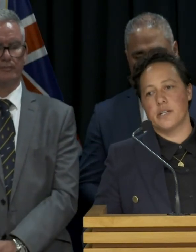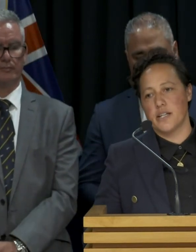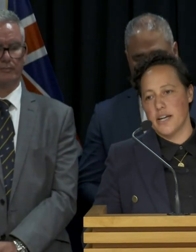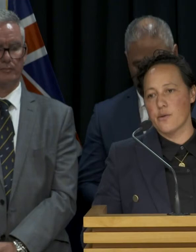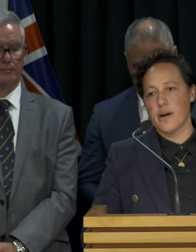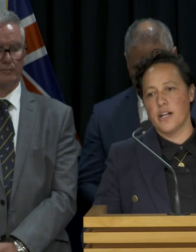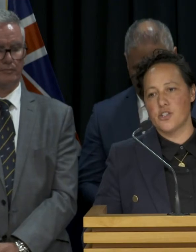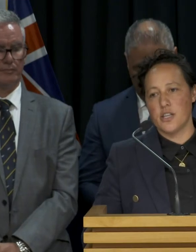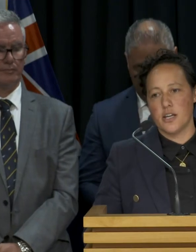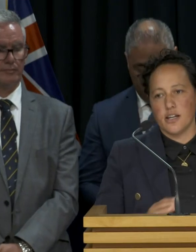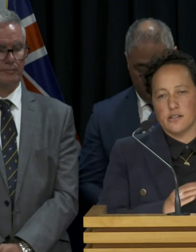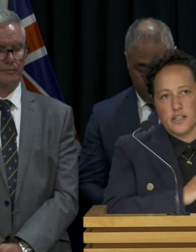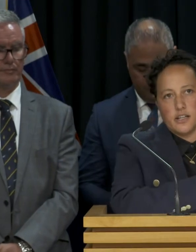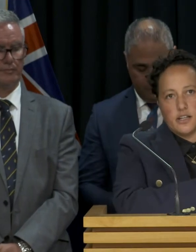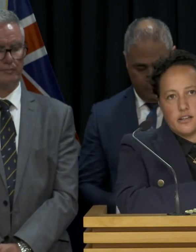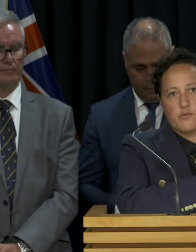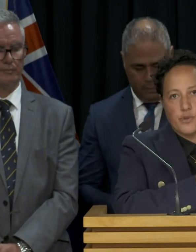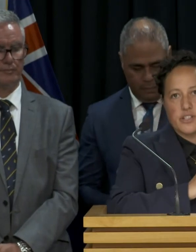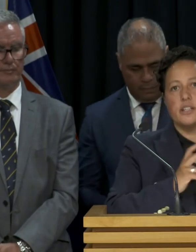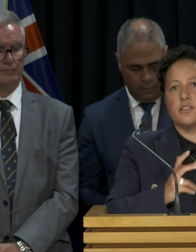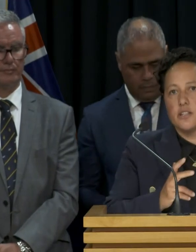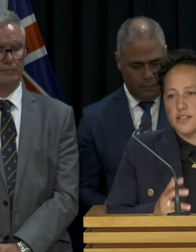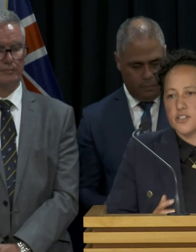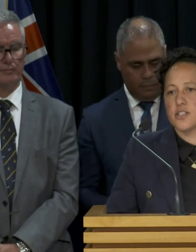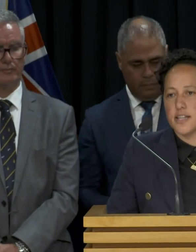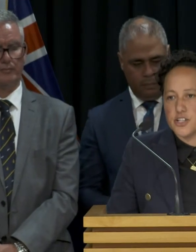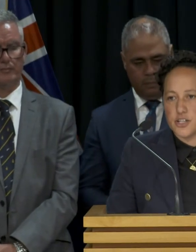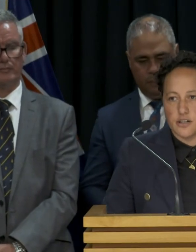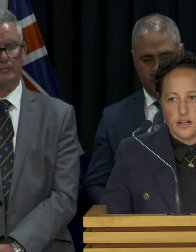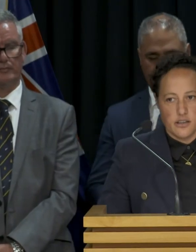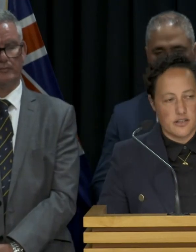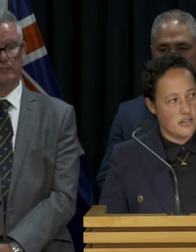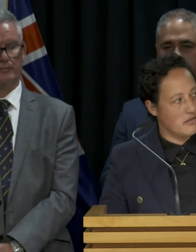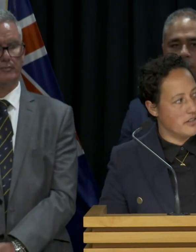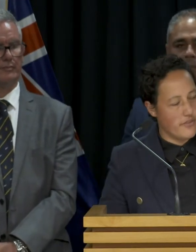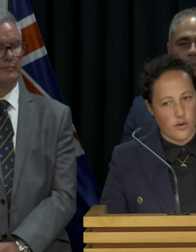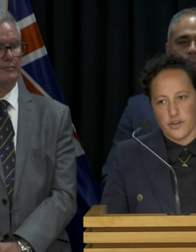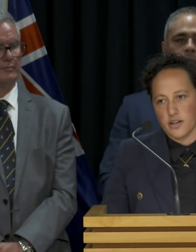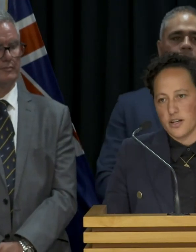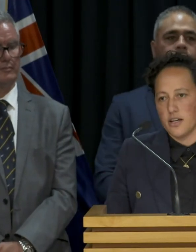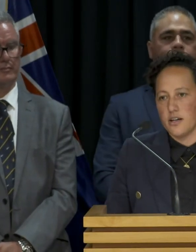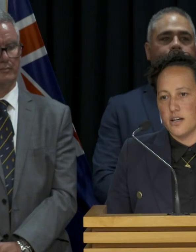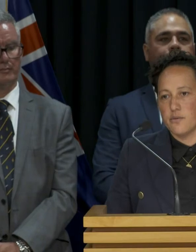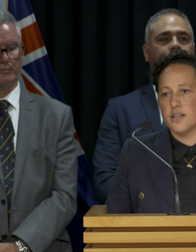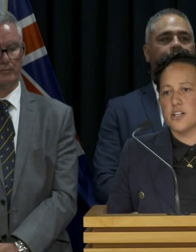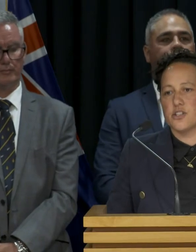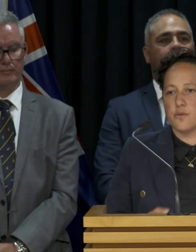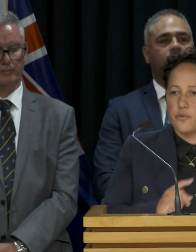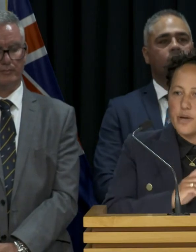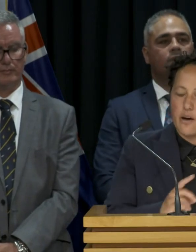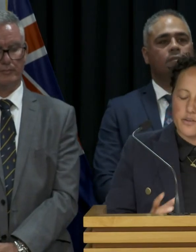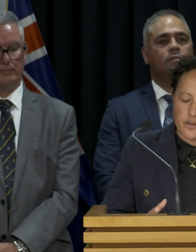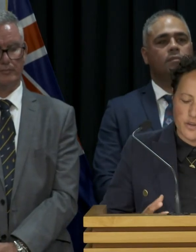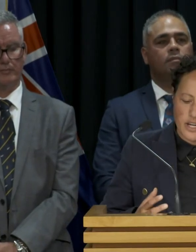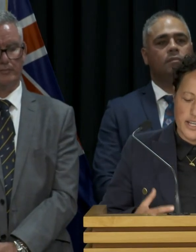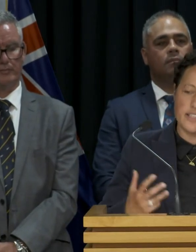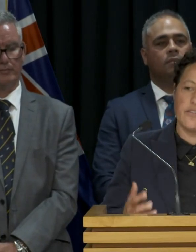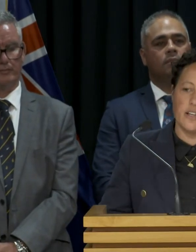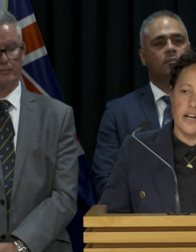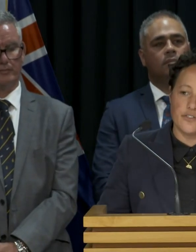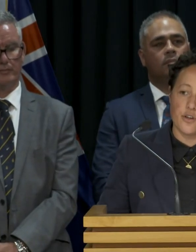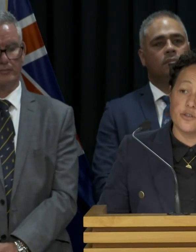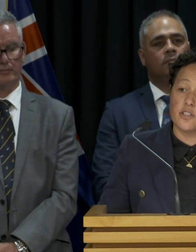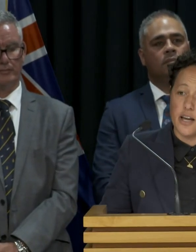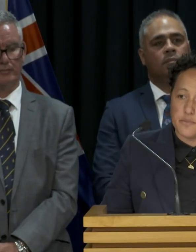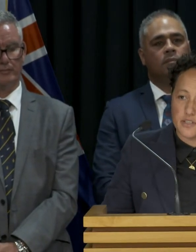Te Urewera and the range there. There's a written into legislation, there's a devolving relationship of power. So it's